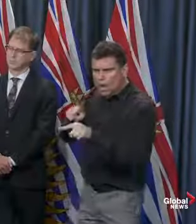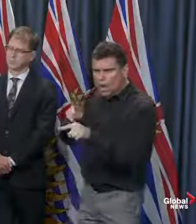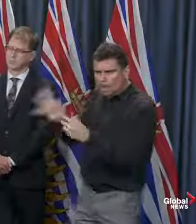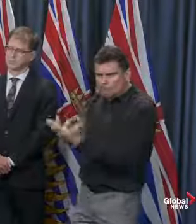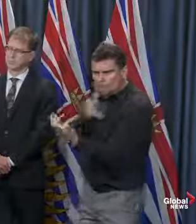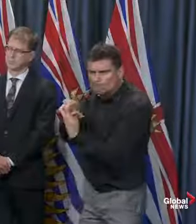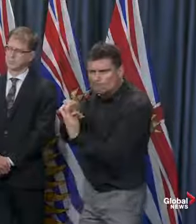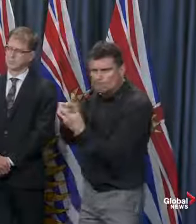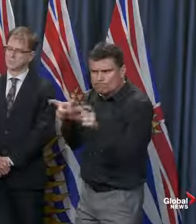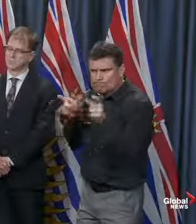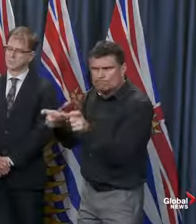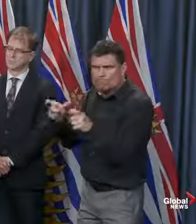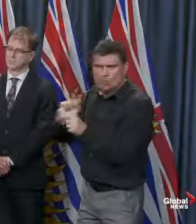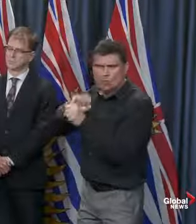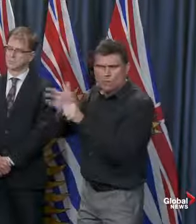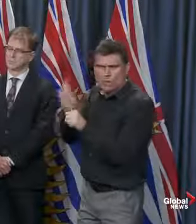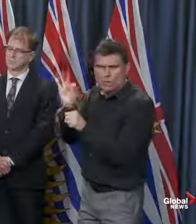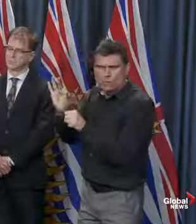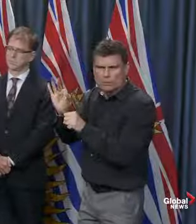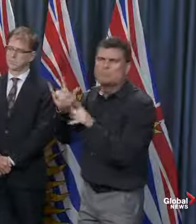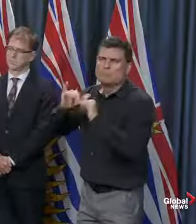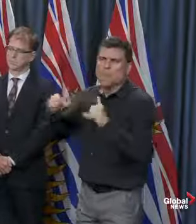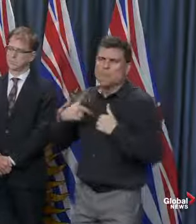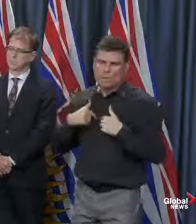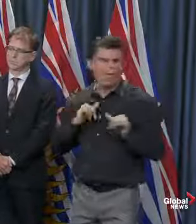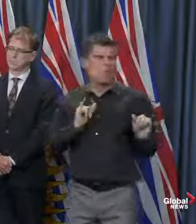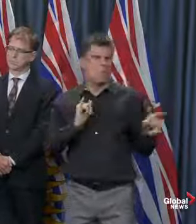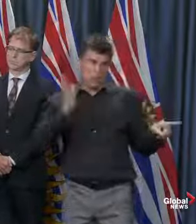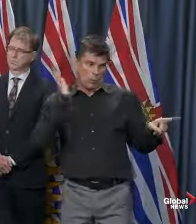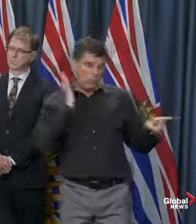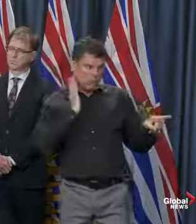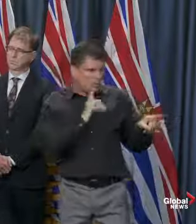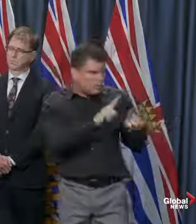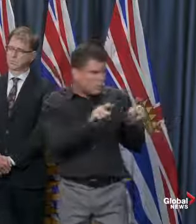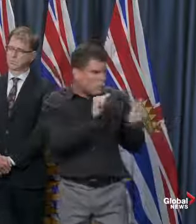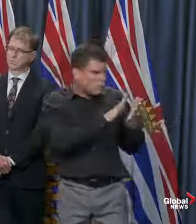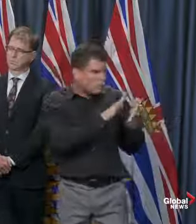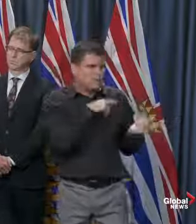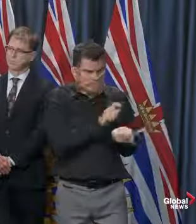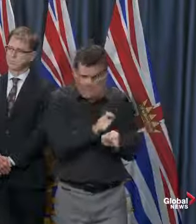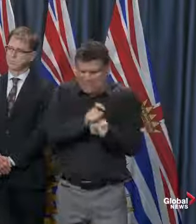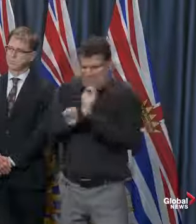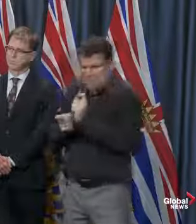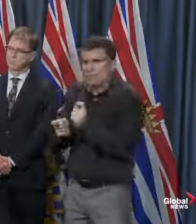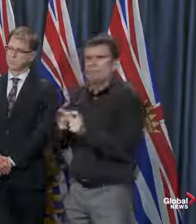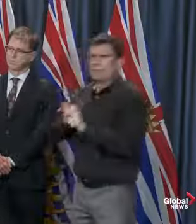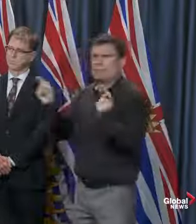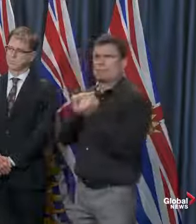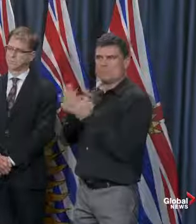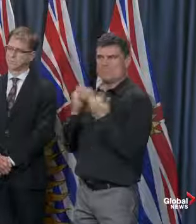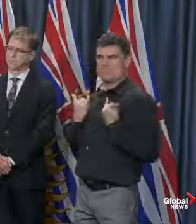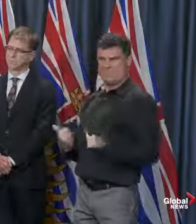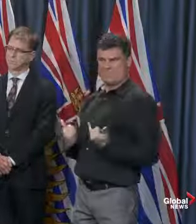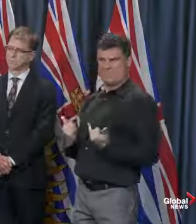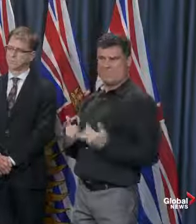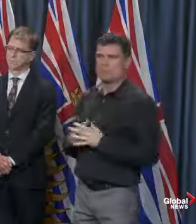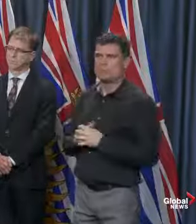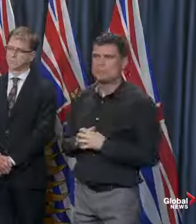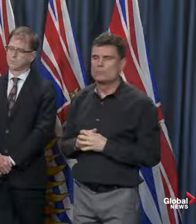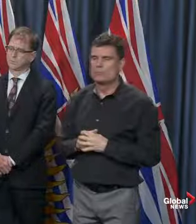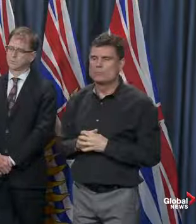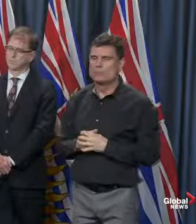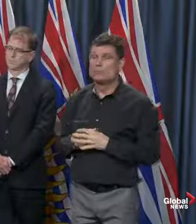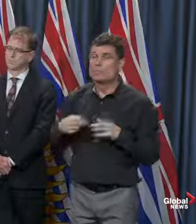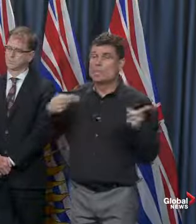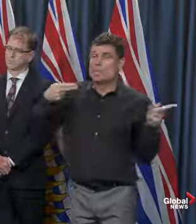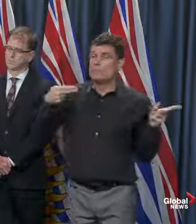what we've been doing with this plan. But a lot of what we learned from H1N1 is very applicable to what we've been doing in the last 9 weeks